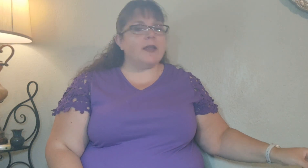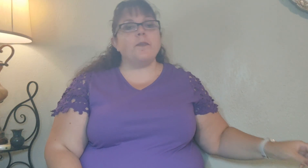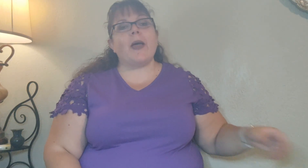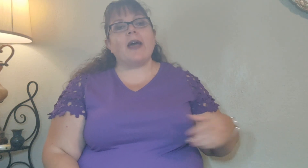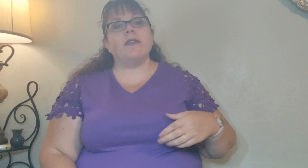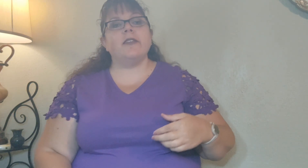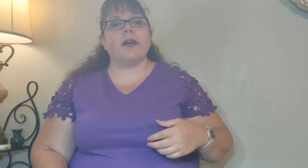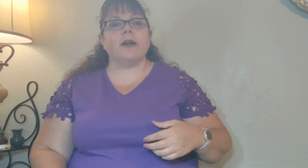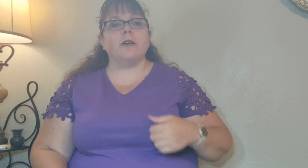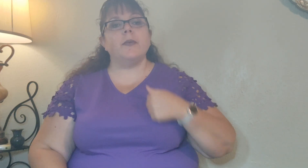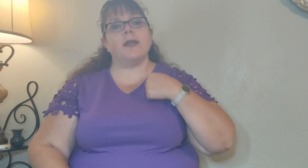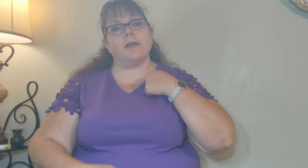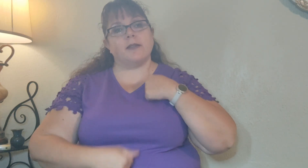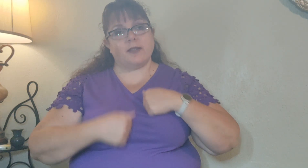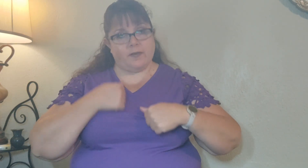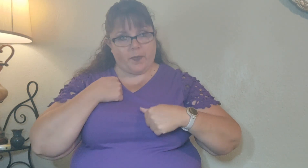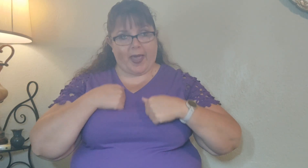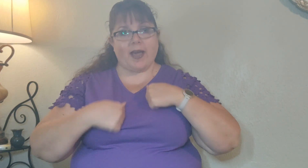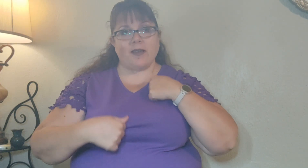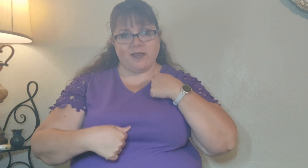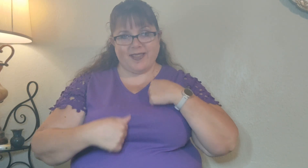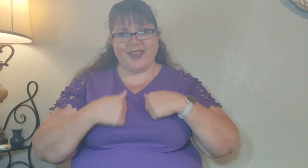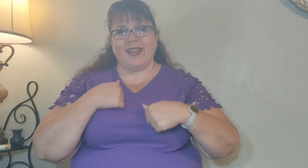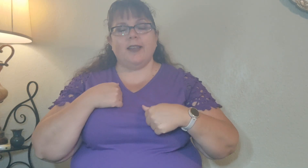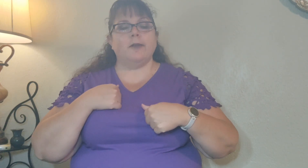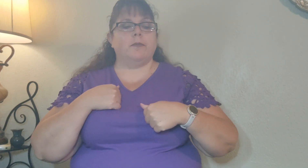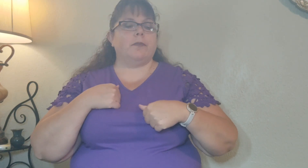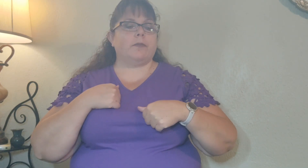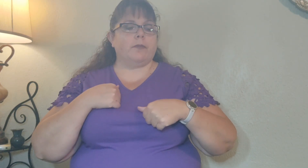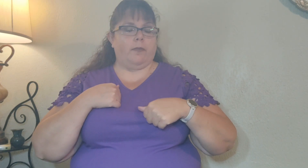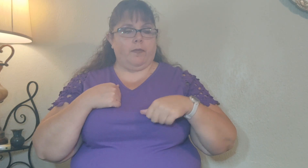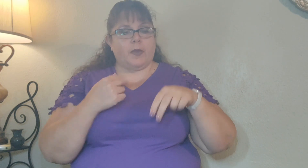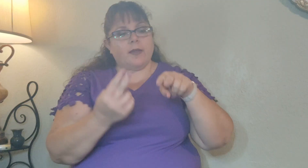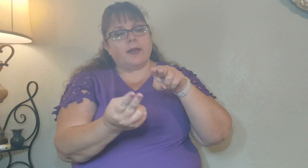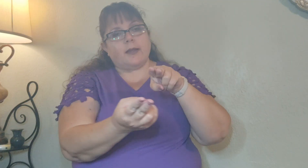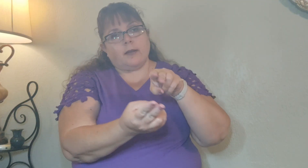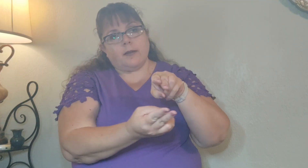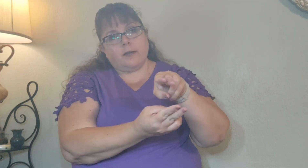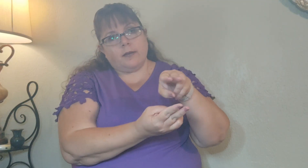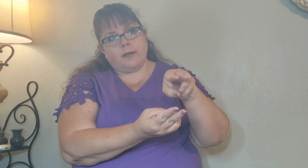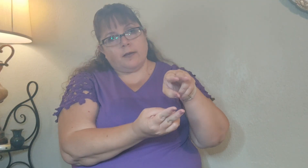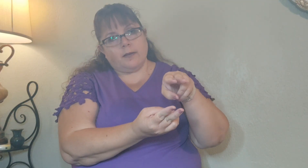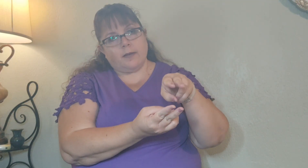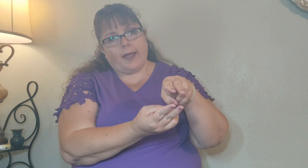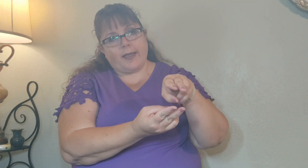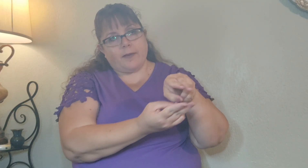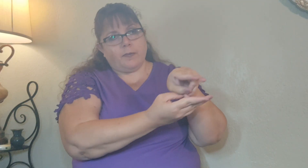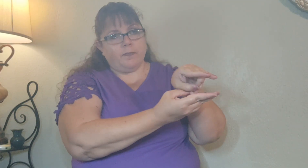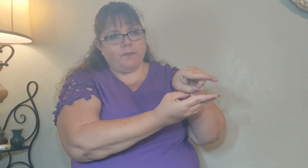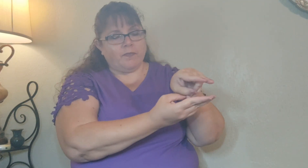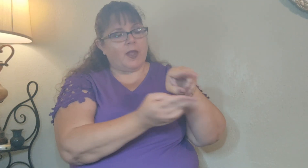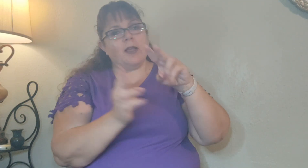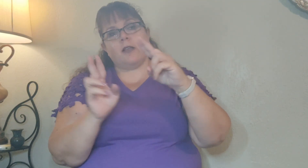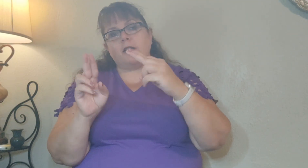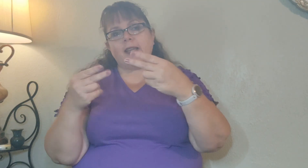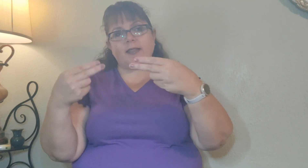Then bathtub is bath, and then like you take the